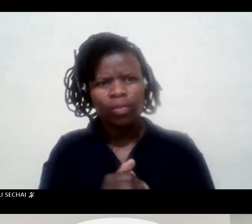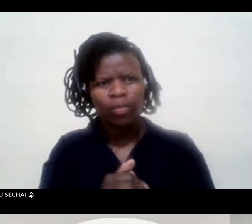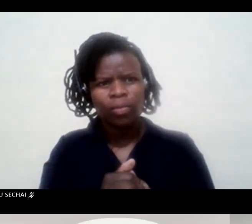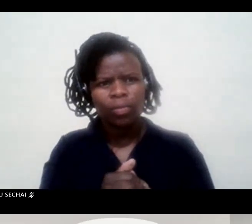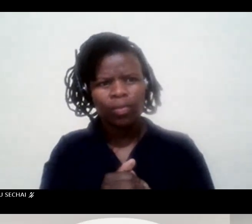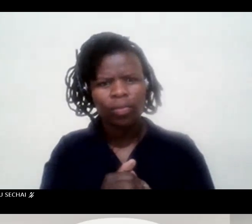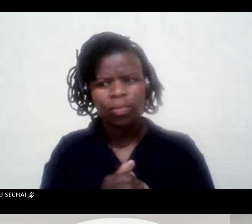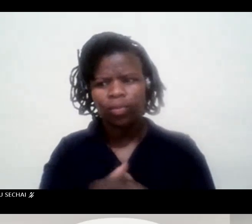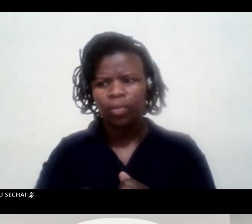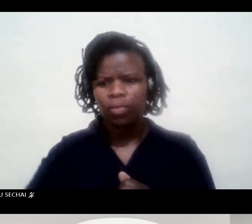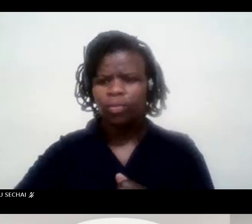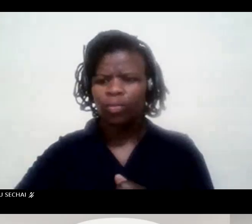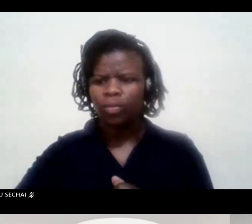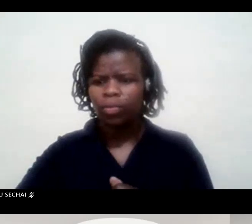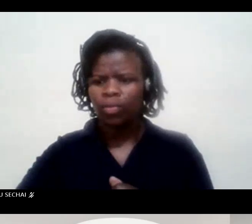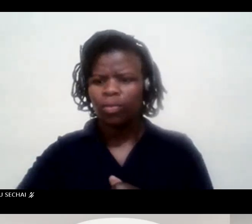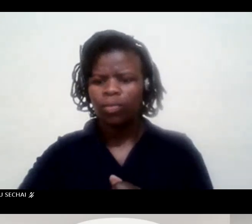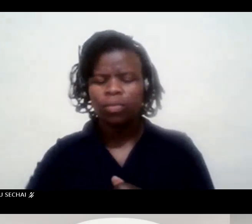their views?